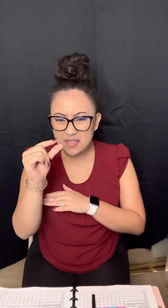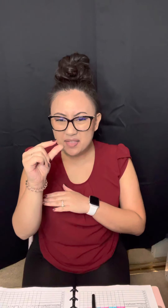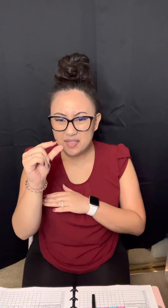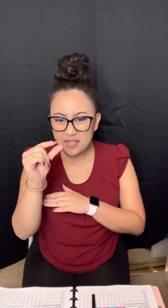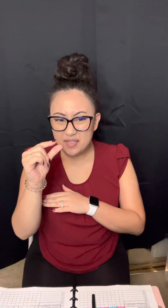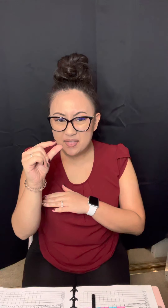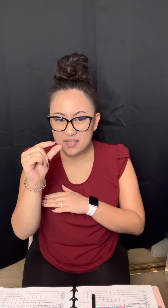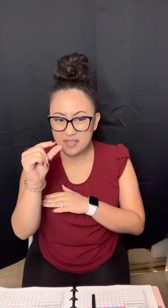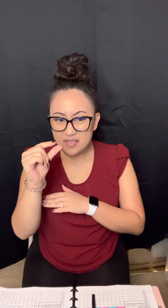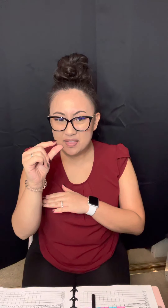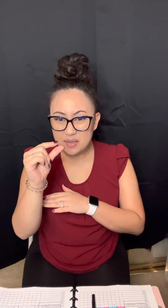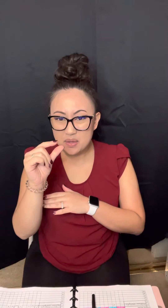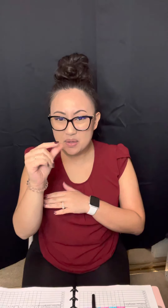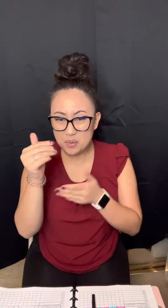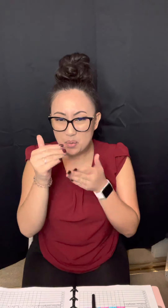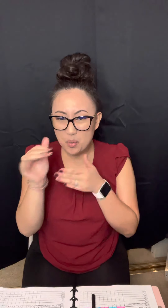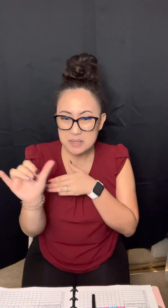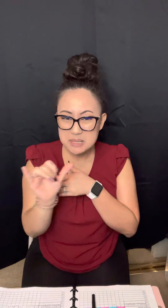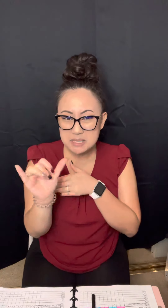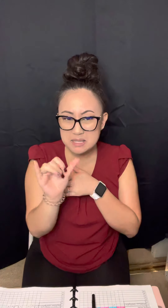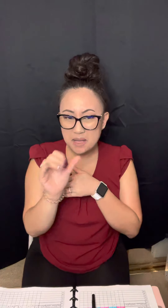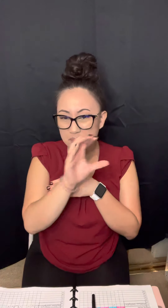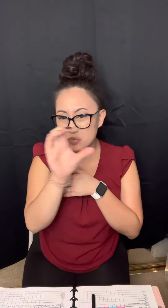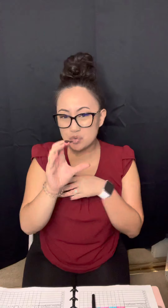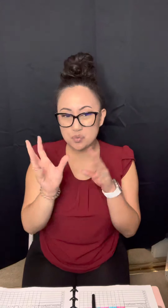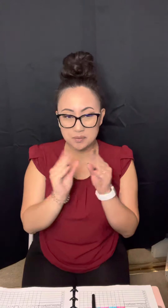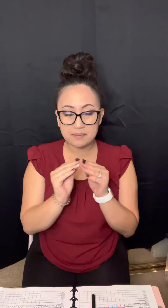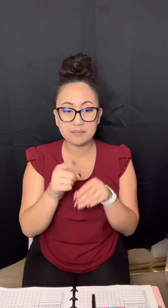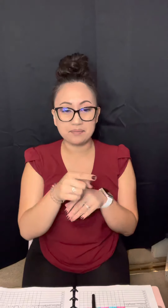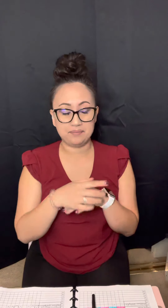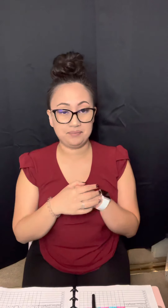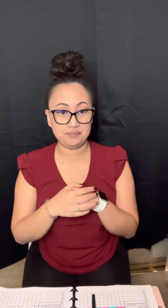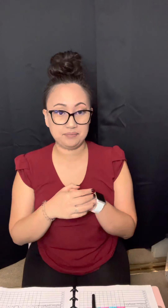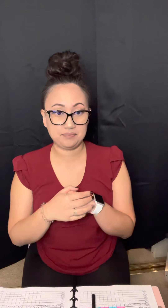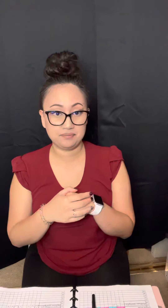fast he was going in space around there. Then in July